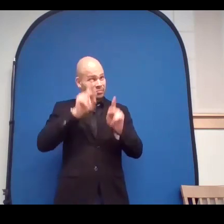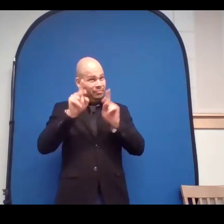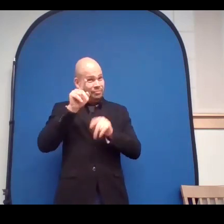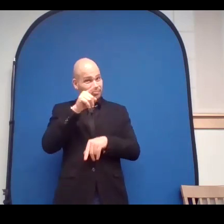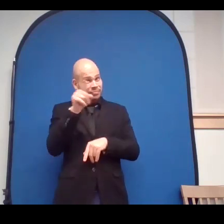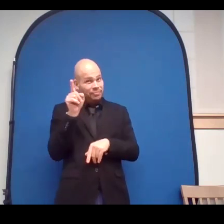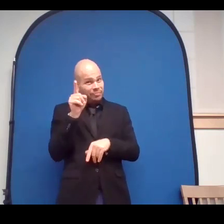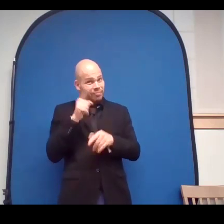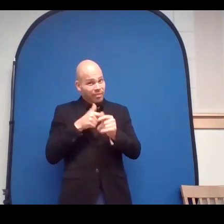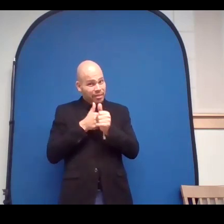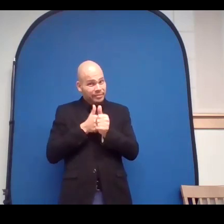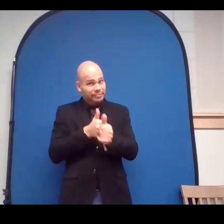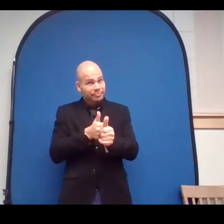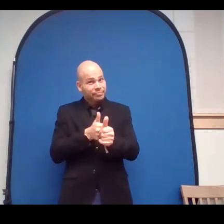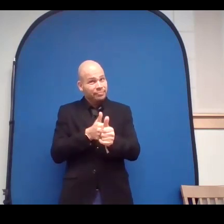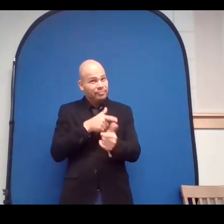I am not, sir.